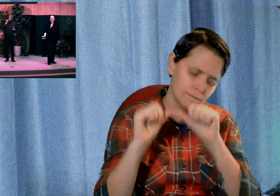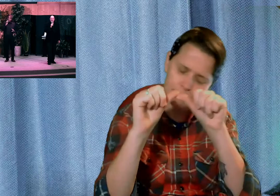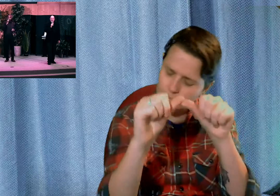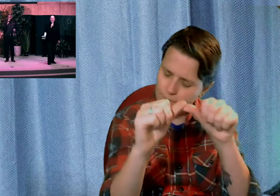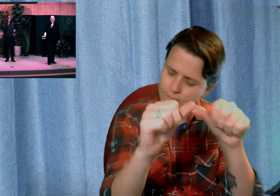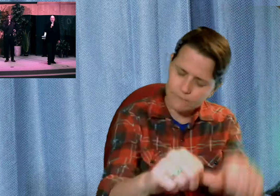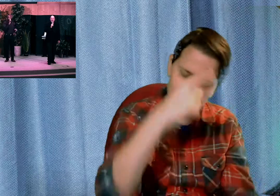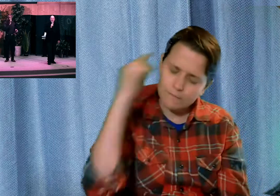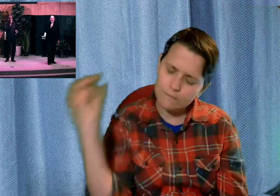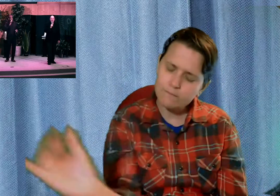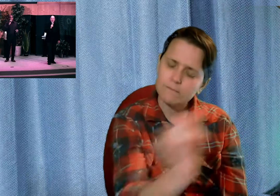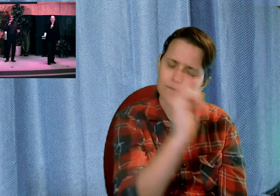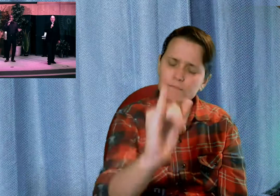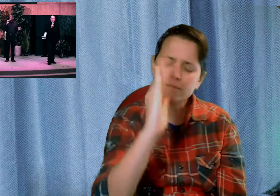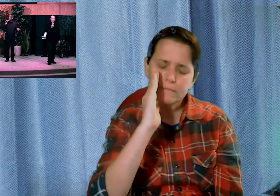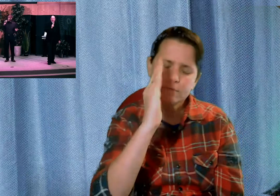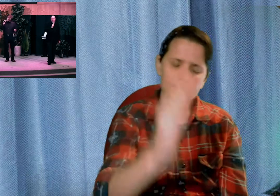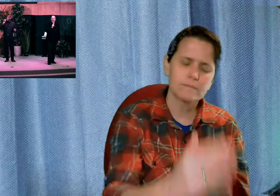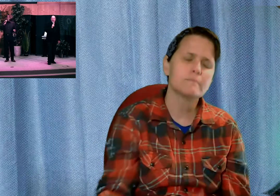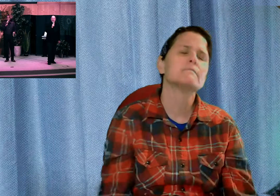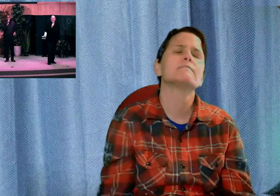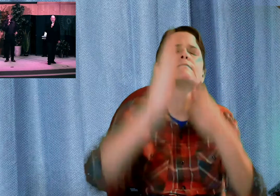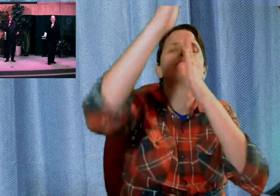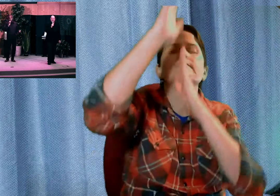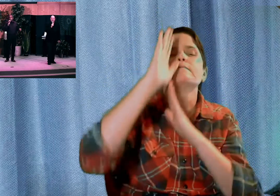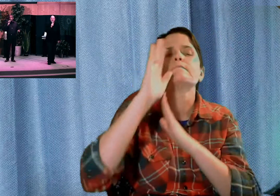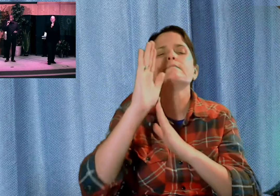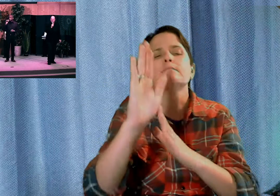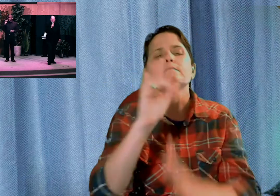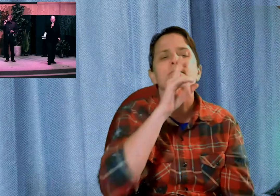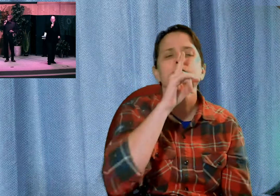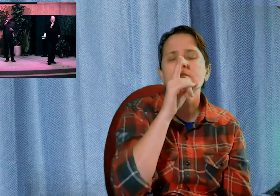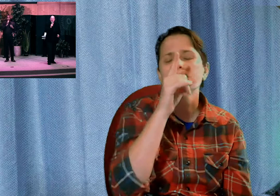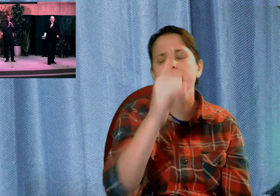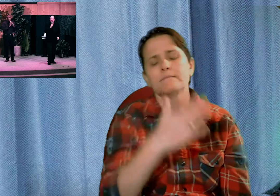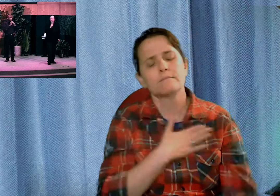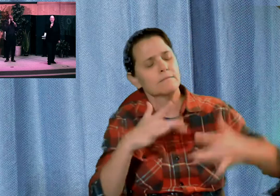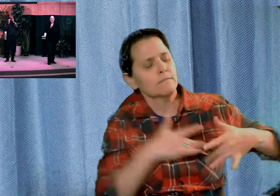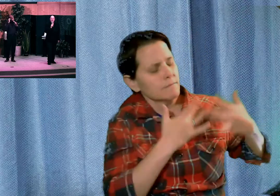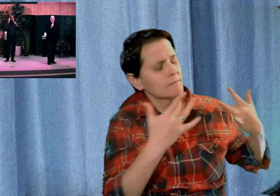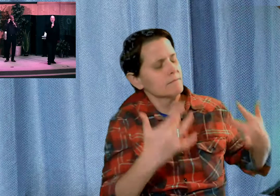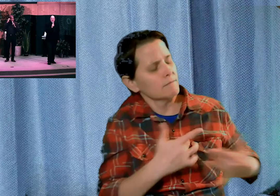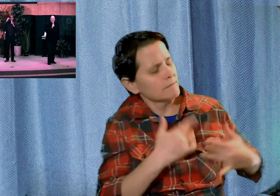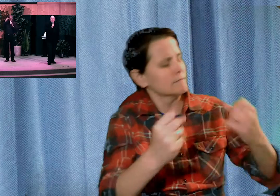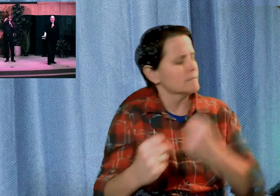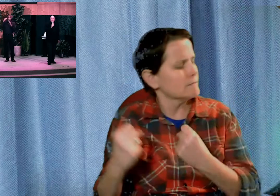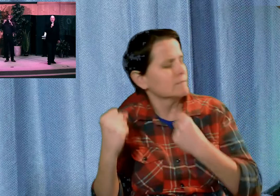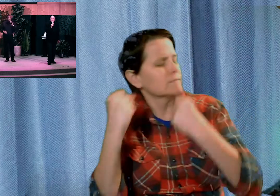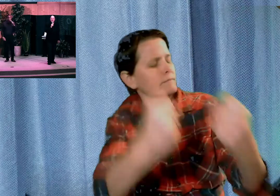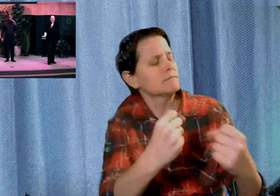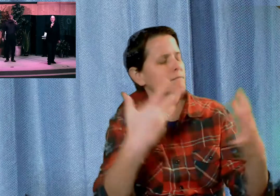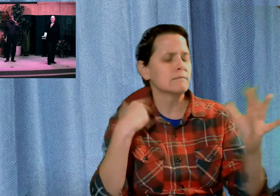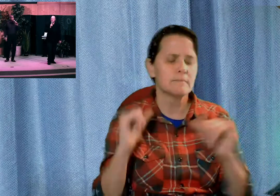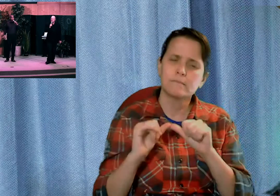forever. Oh yeah, God is the strength of my heart, and